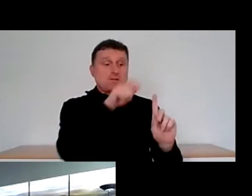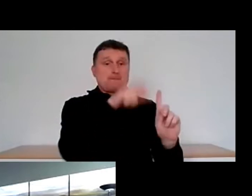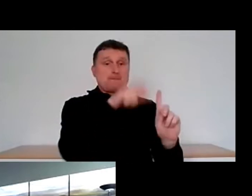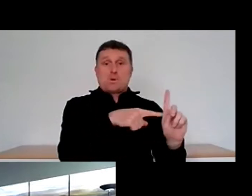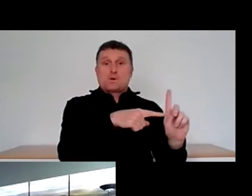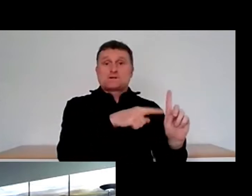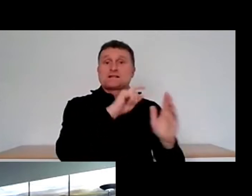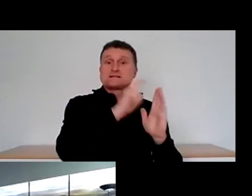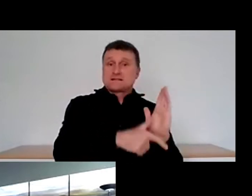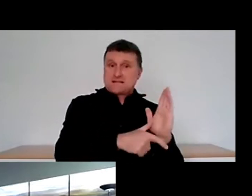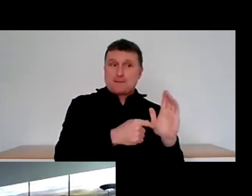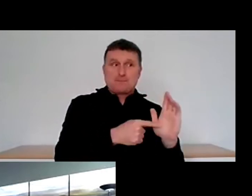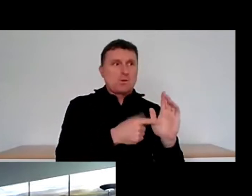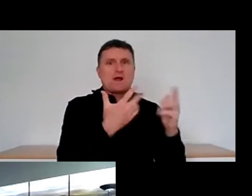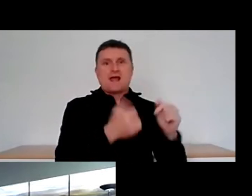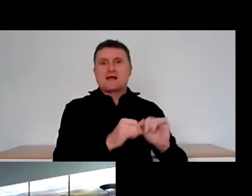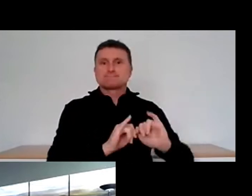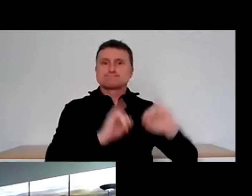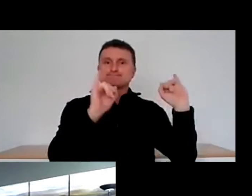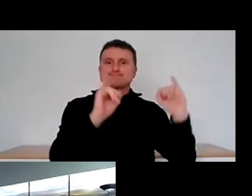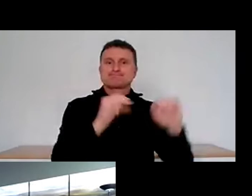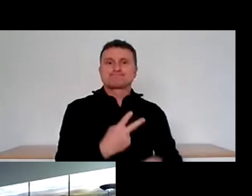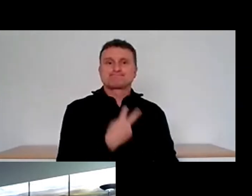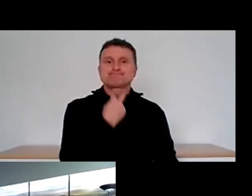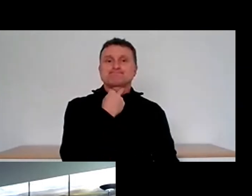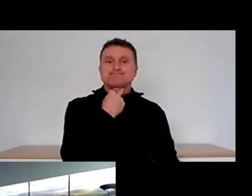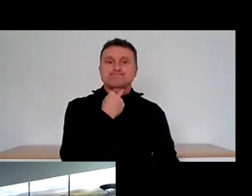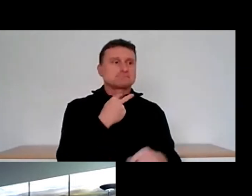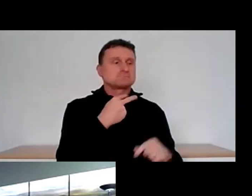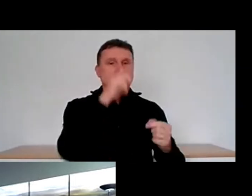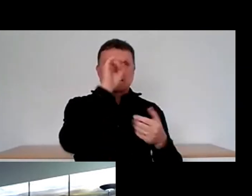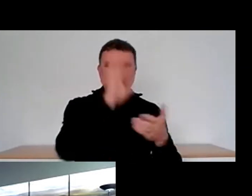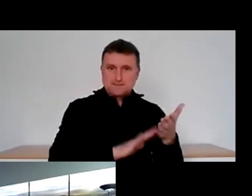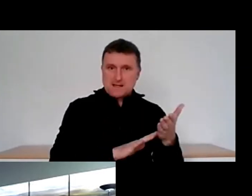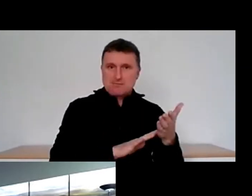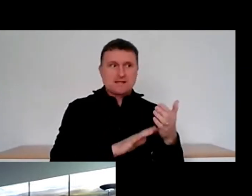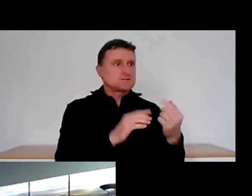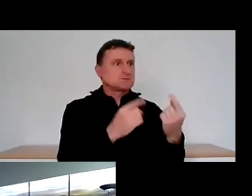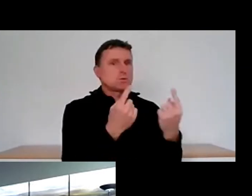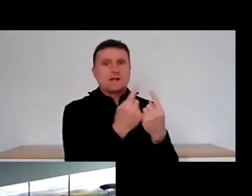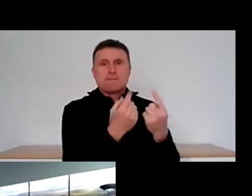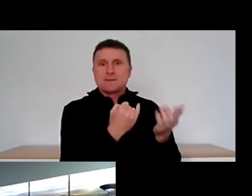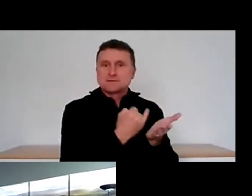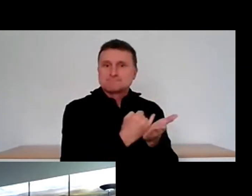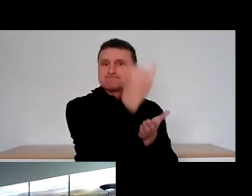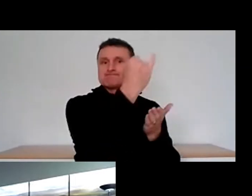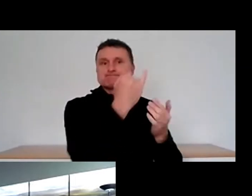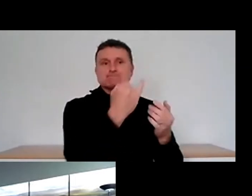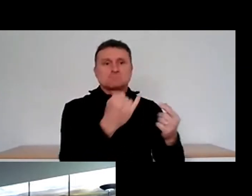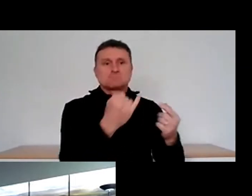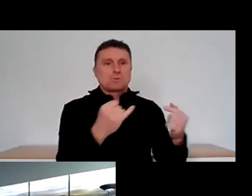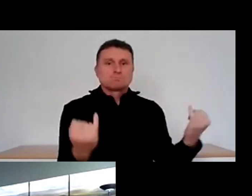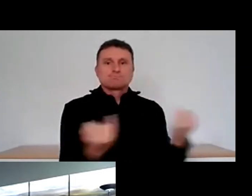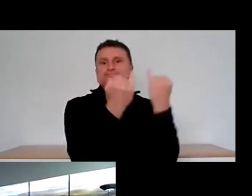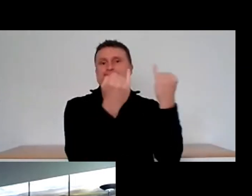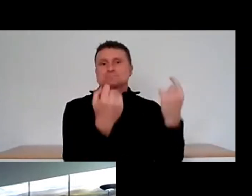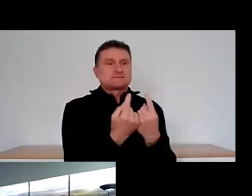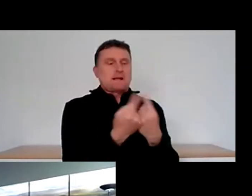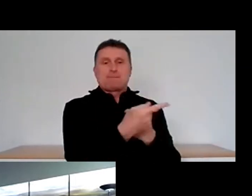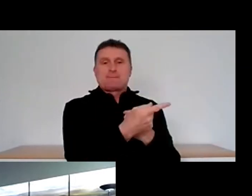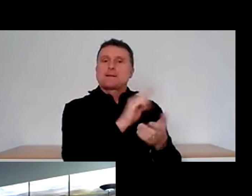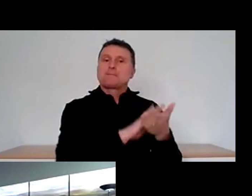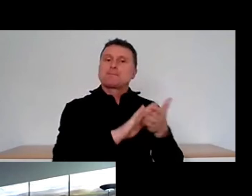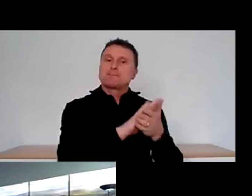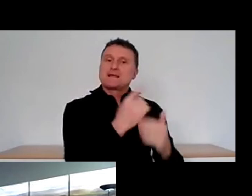disabling experience to fix that or do something about it or get into a fight with someone, that is a very difficult burden, and that